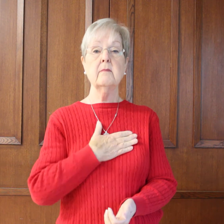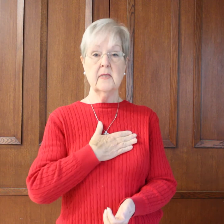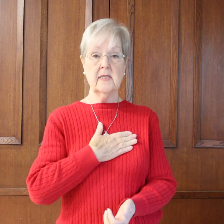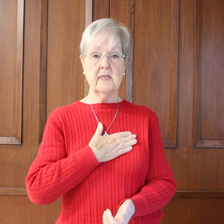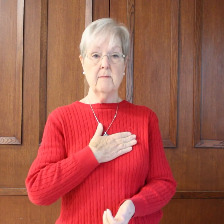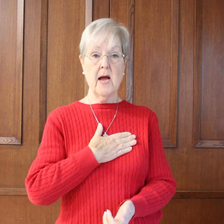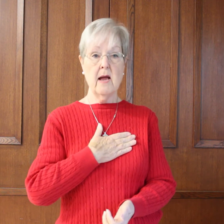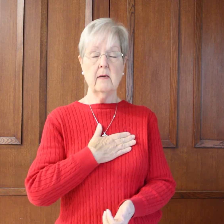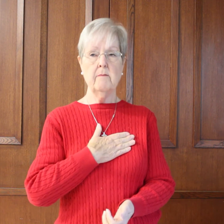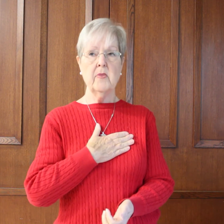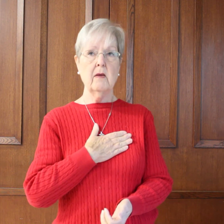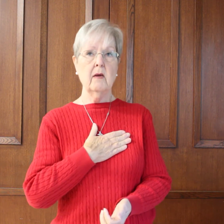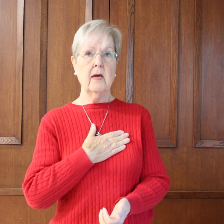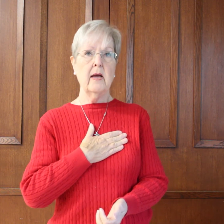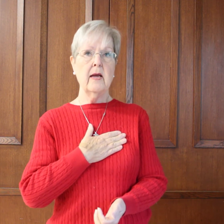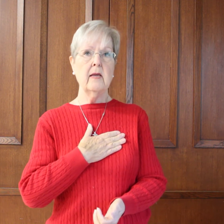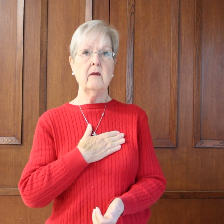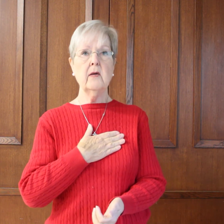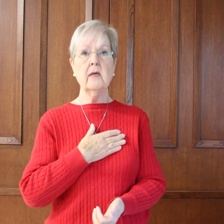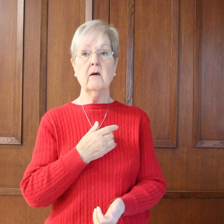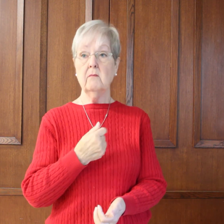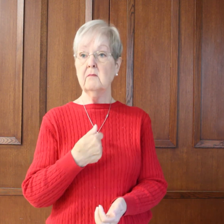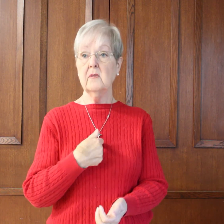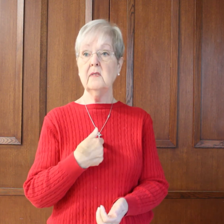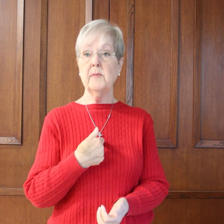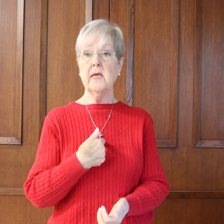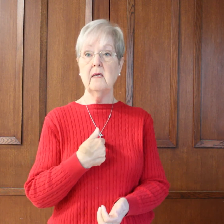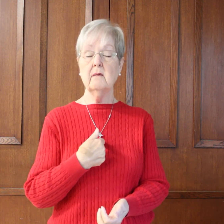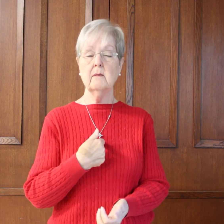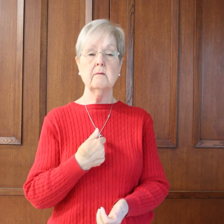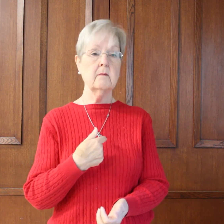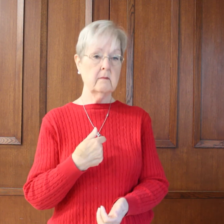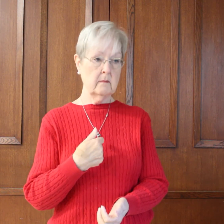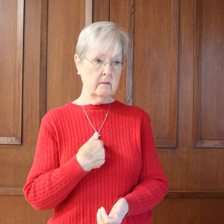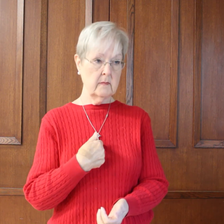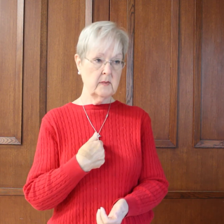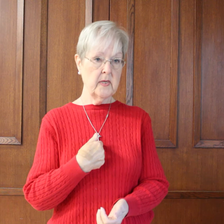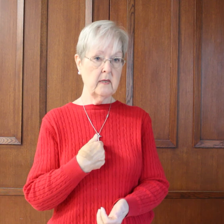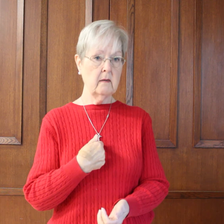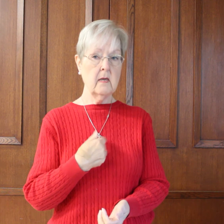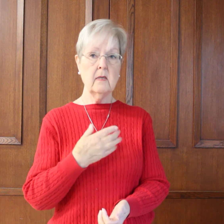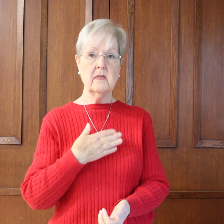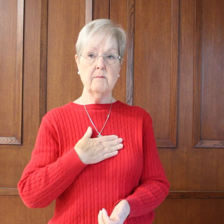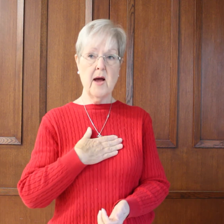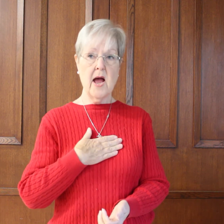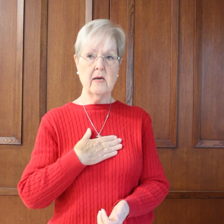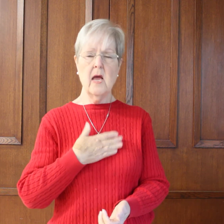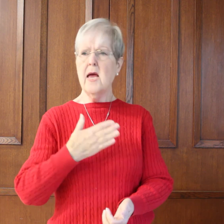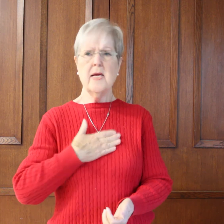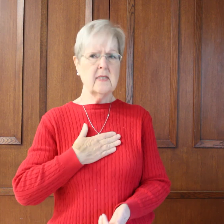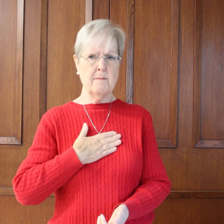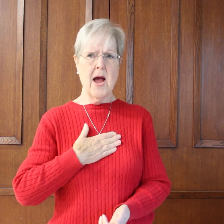This is mine. And you can go, it's me. It's me. It's mine. It's